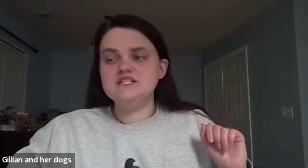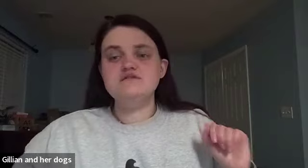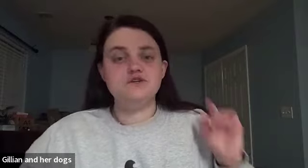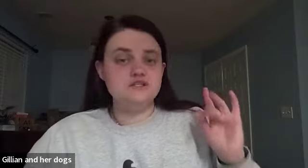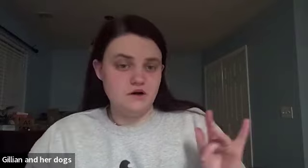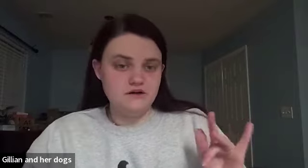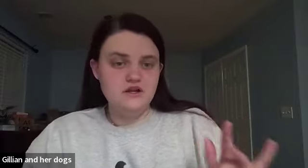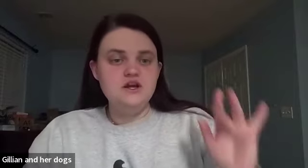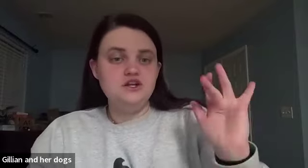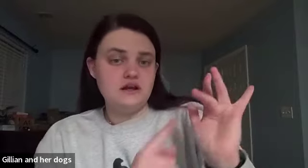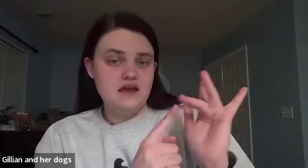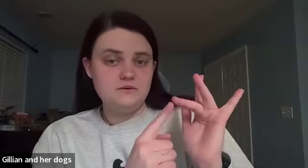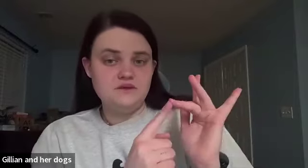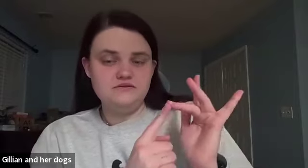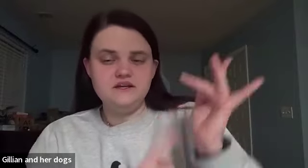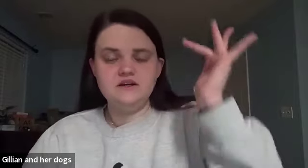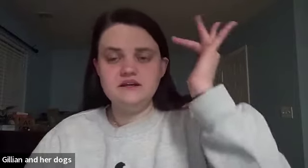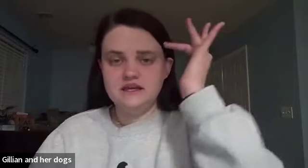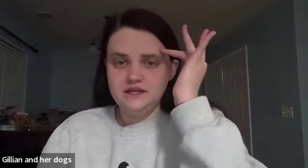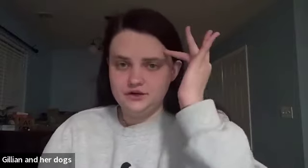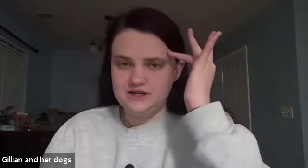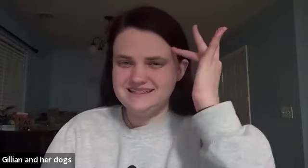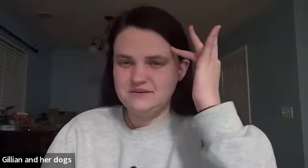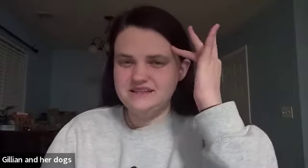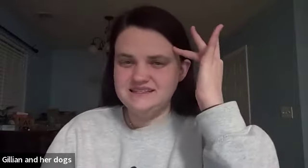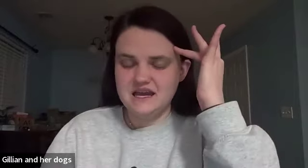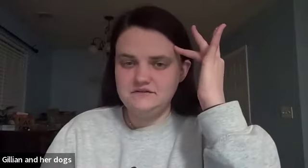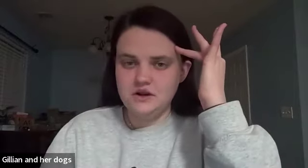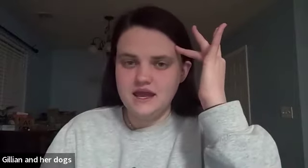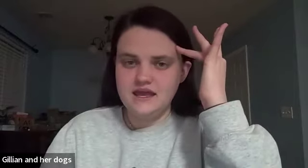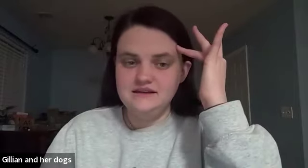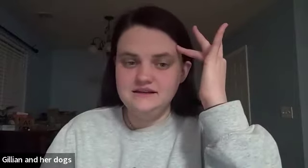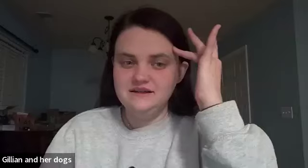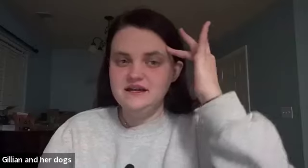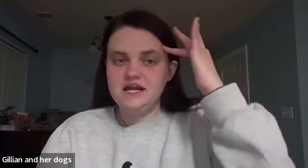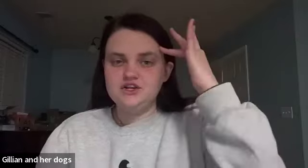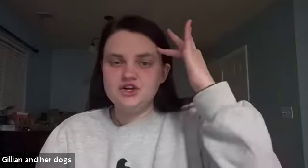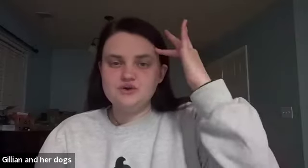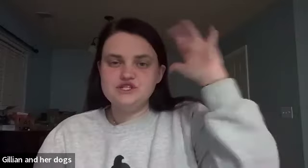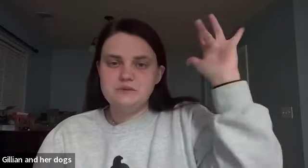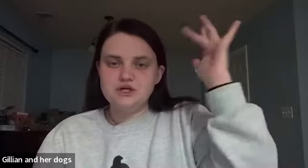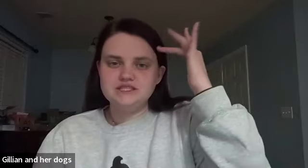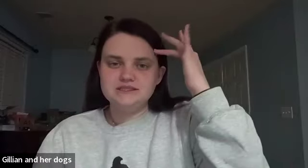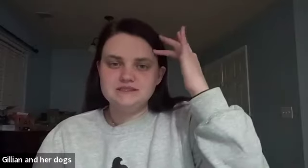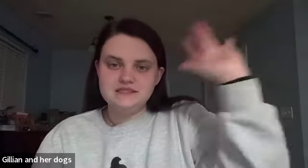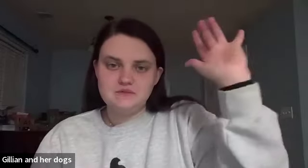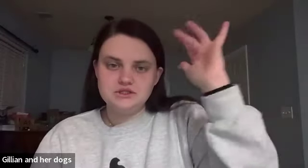And so for smart, you're going to have your middle finger. Again, you're going to come to the side of your head and you're going to go smart,